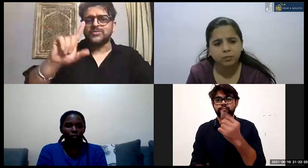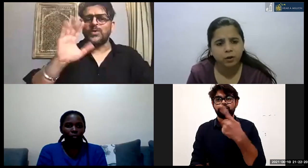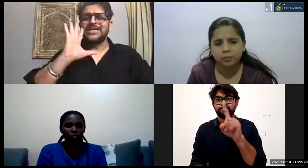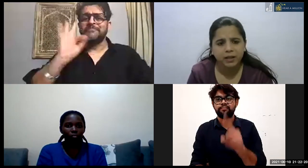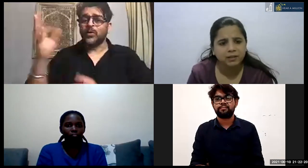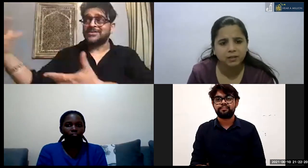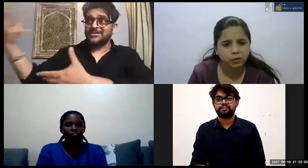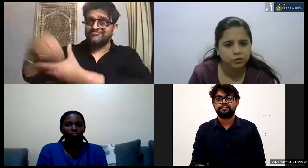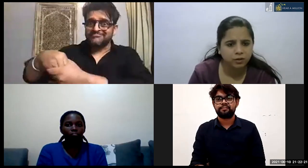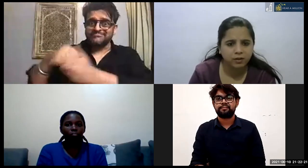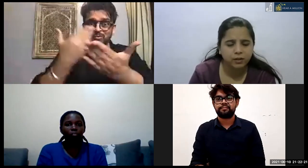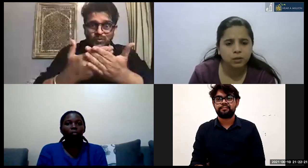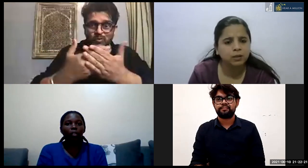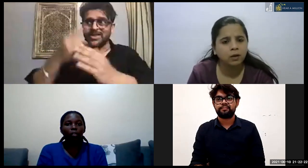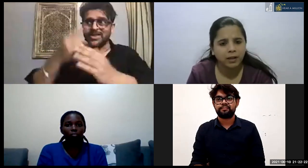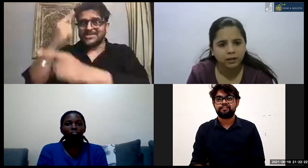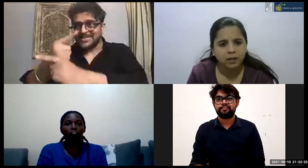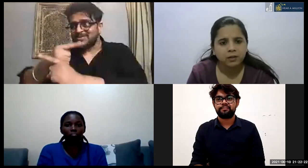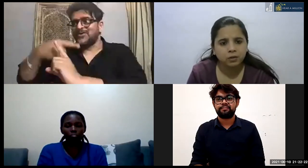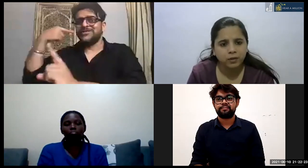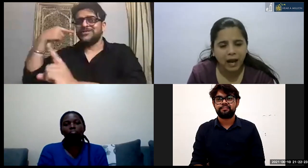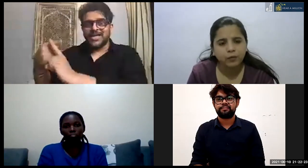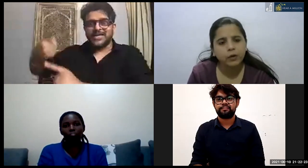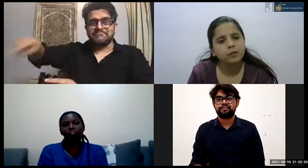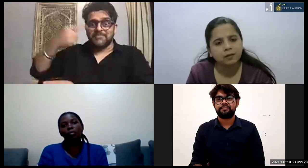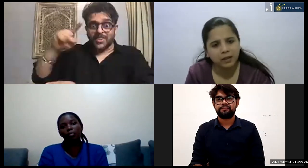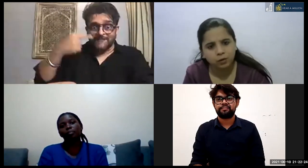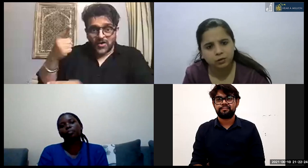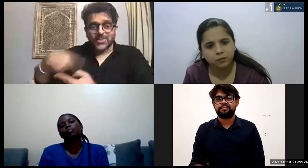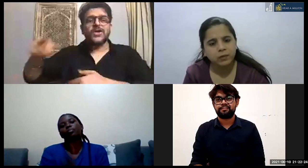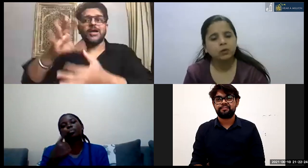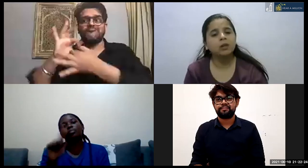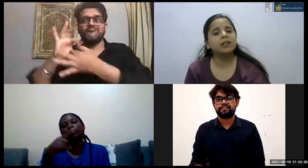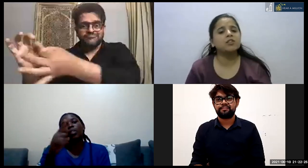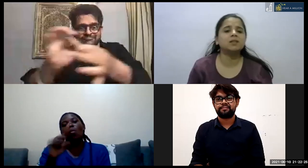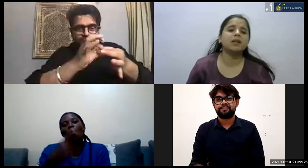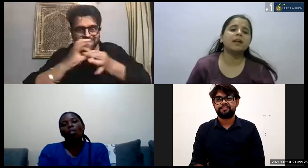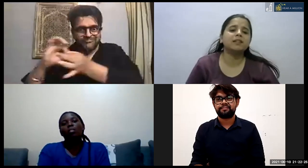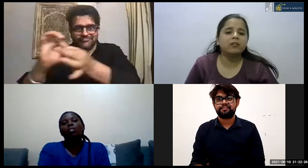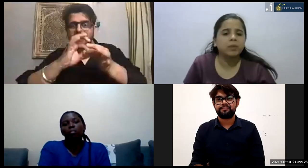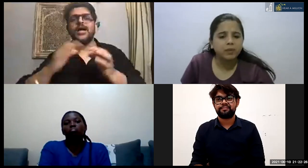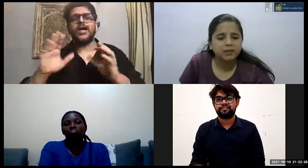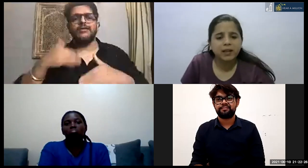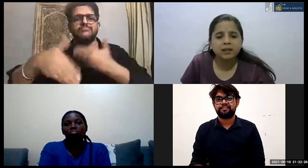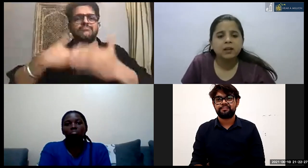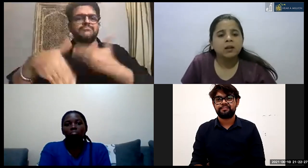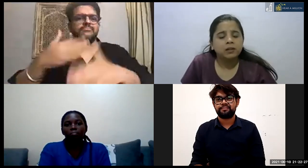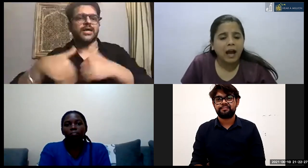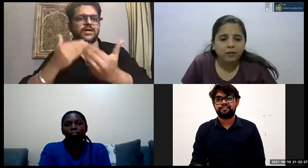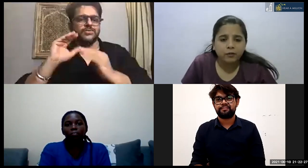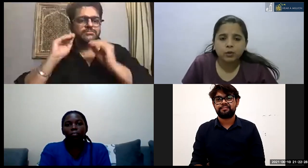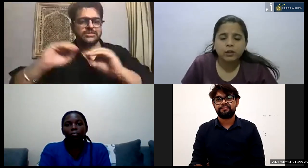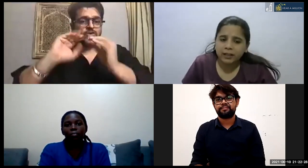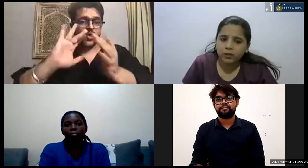that would not be easy for the children, right, to learn online. So we have to involve them also. So all the teachers and the staff members,